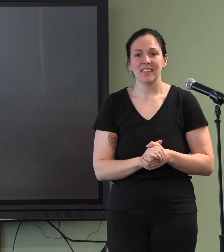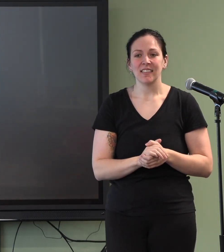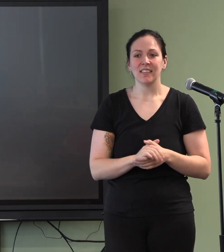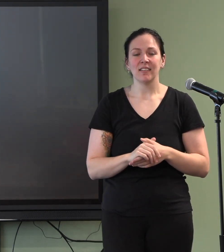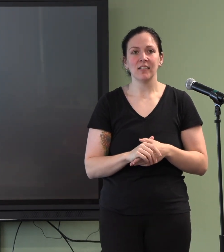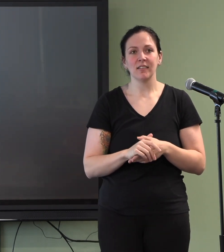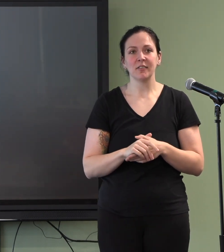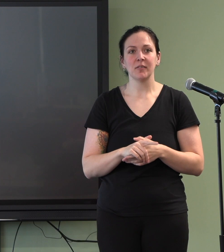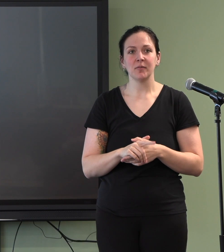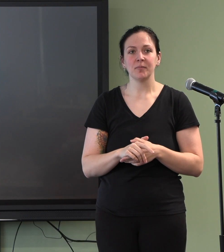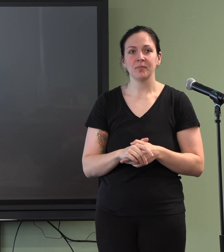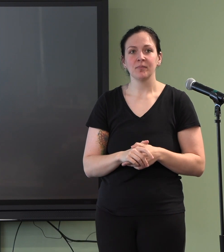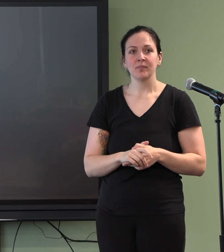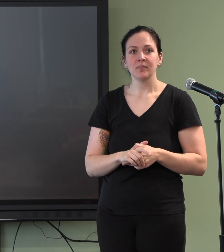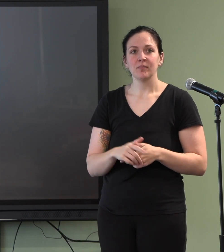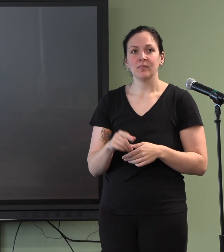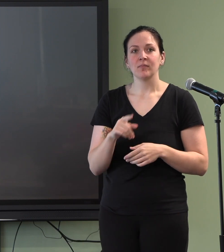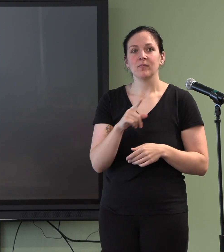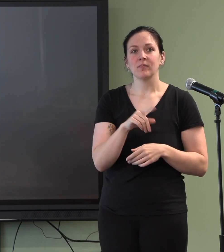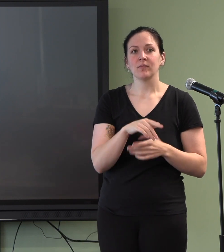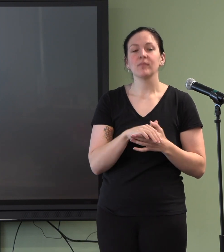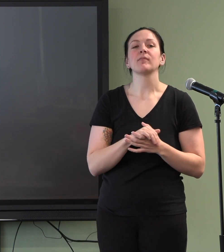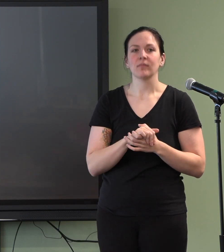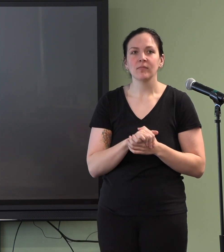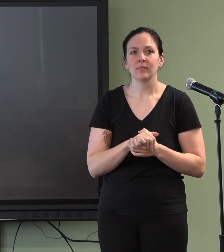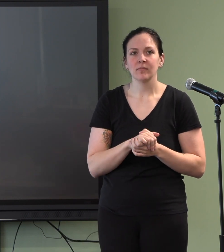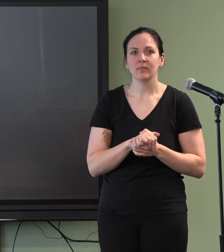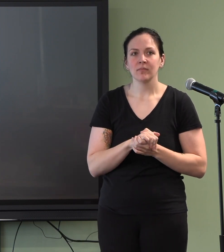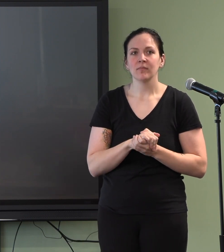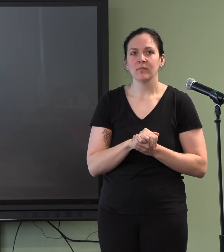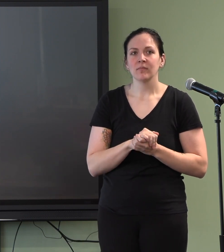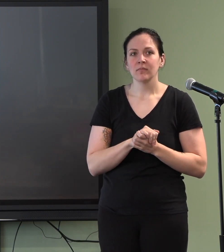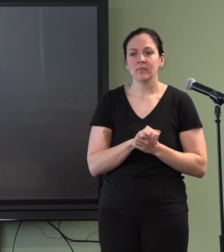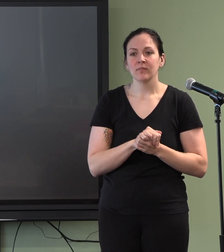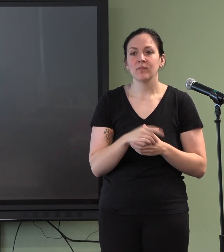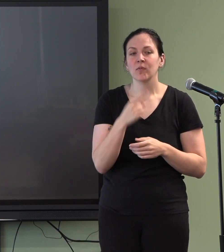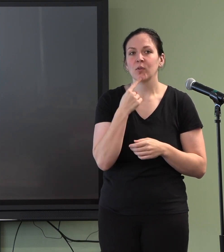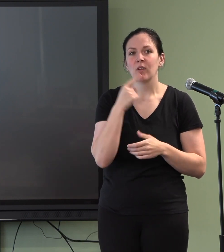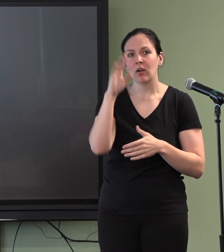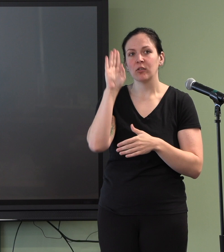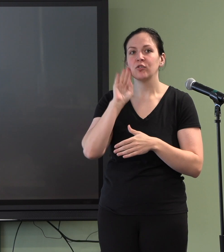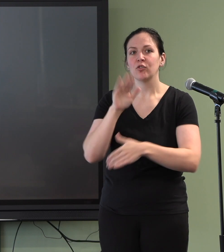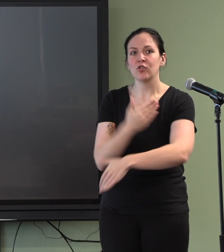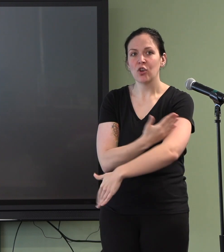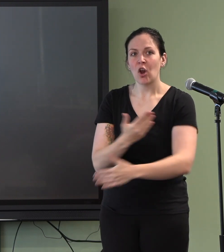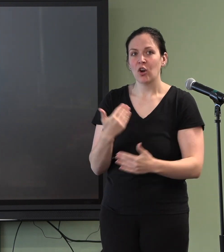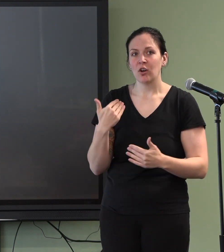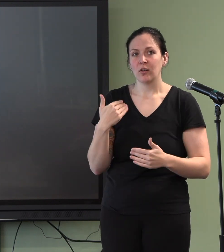One daughter lives in a group home, and there are deaf housemates, and some of the staff do have, those needs, some of